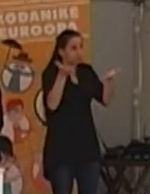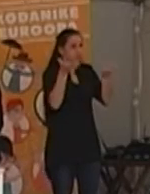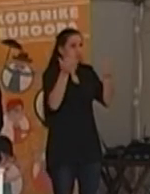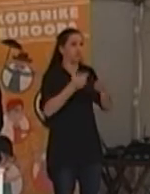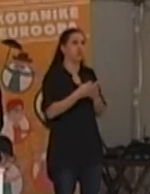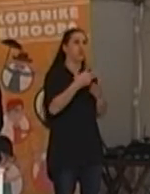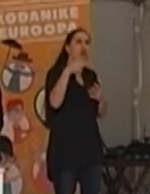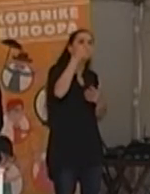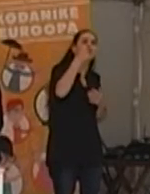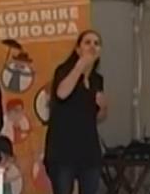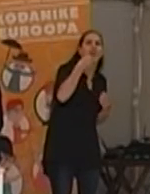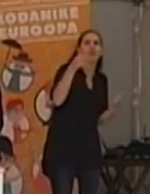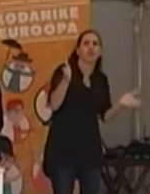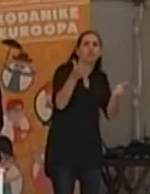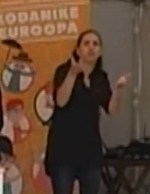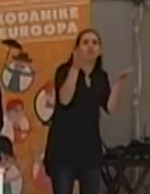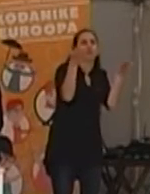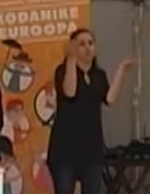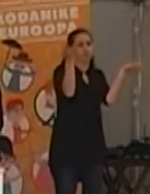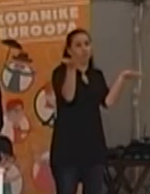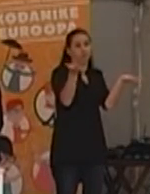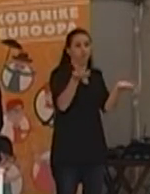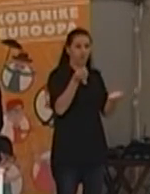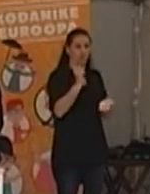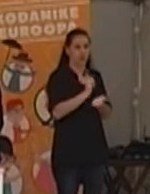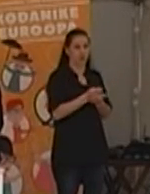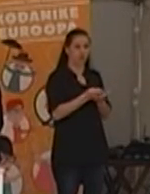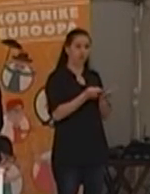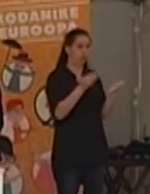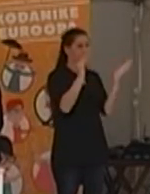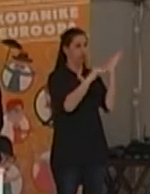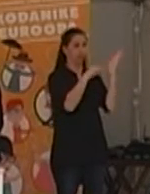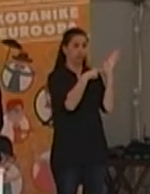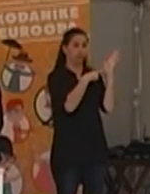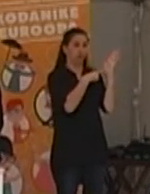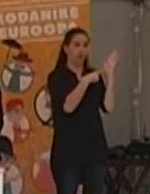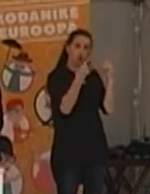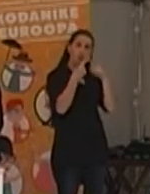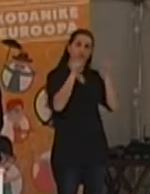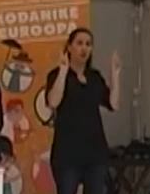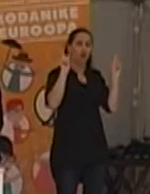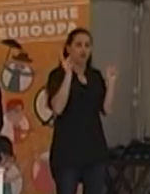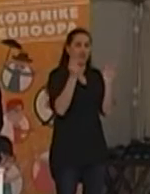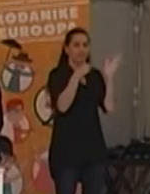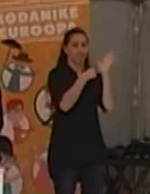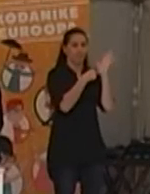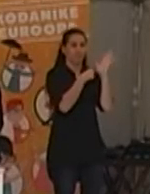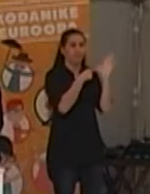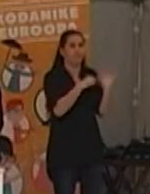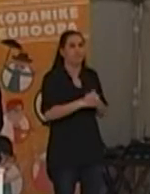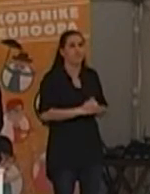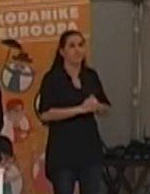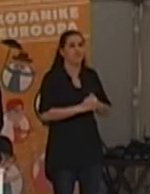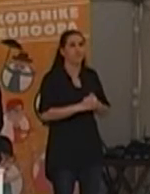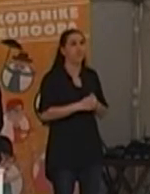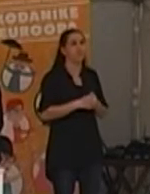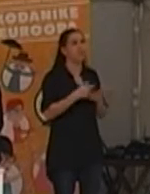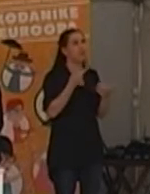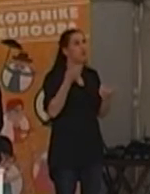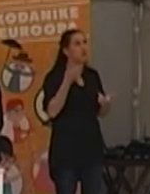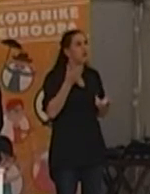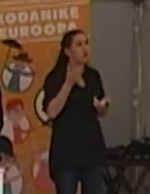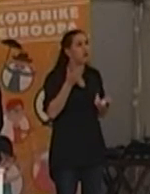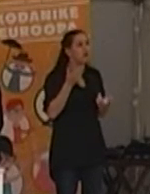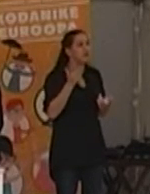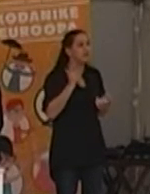foreign languages, etc., coming in with immigrants, and that's quite unique. But we haven't really